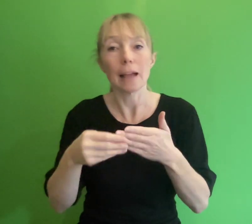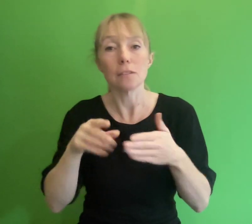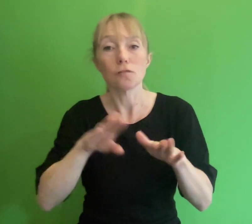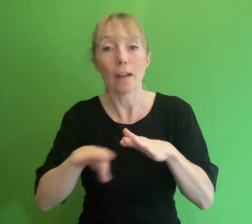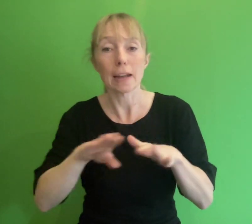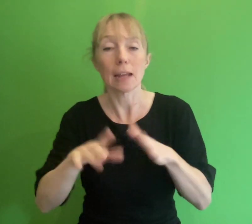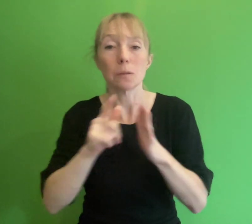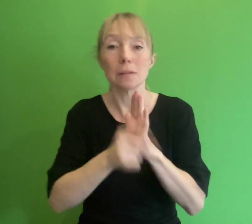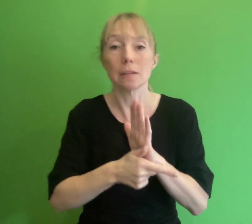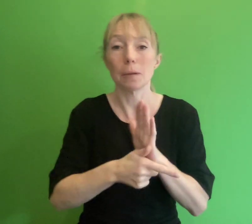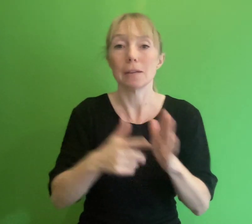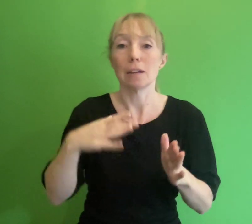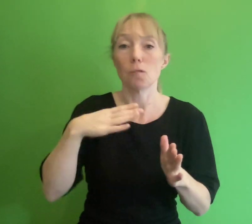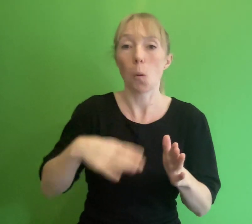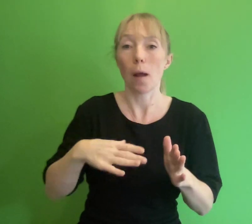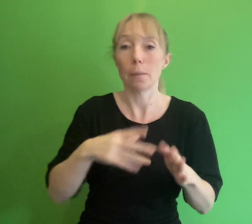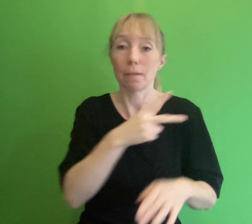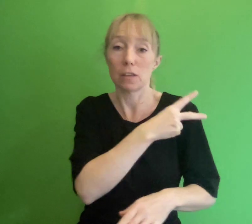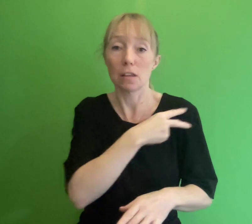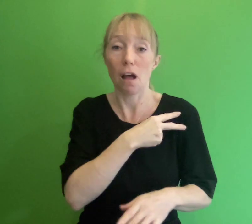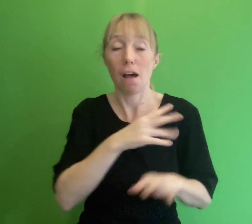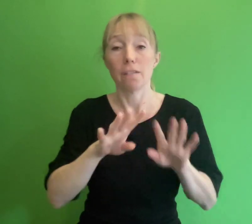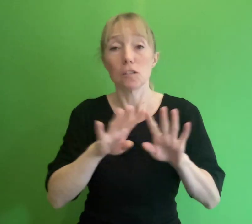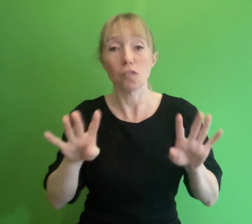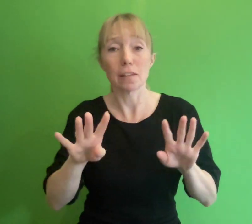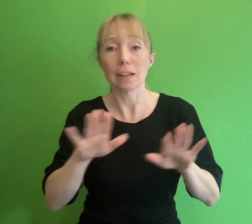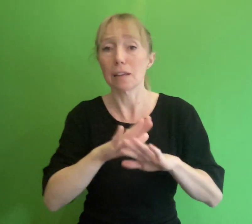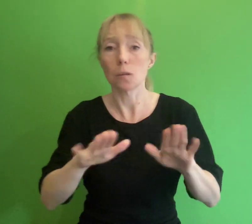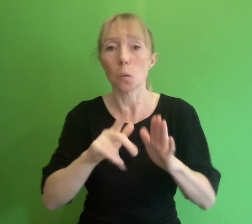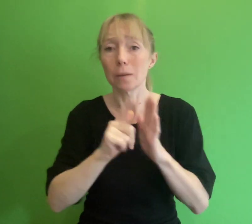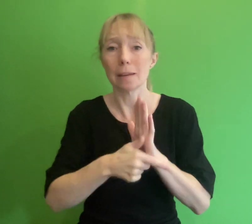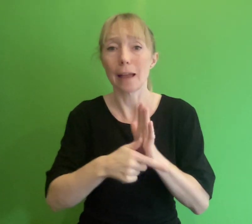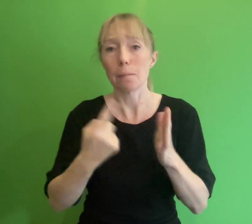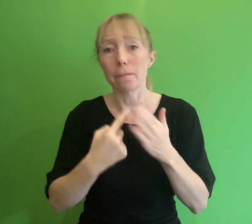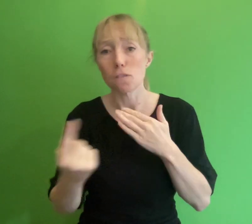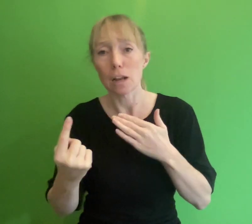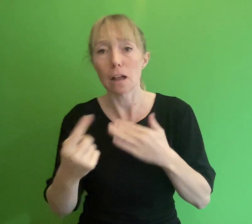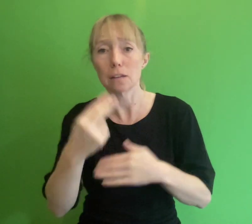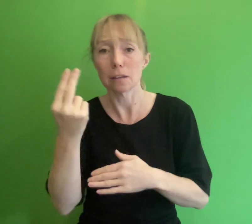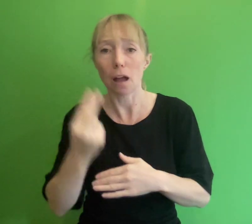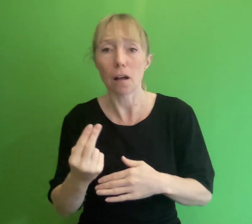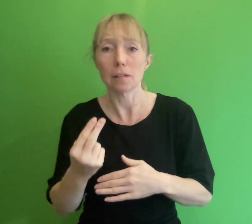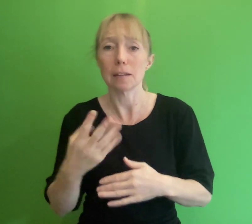staff, trustees, non-disabled freelancers, artists, and volunteers.